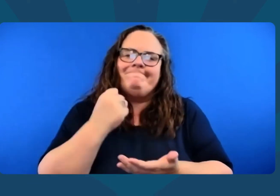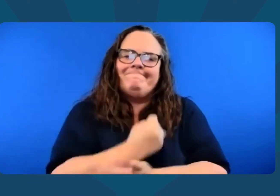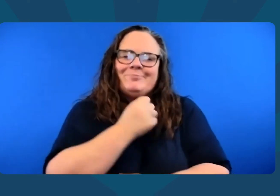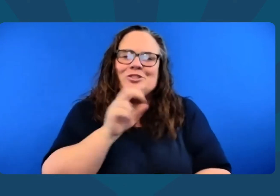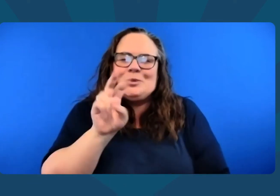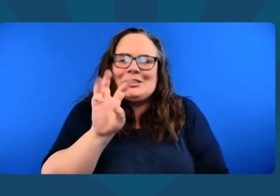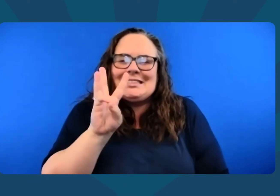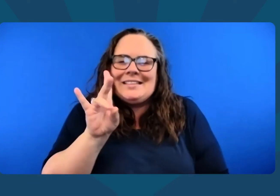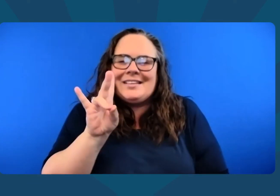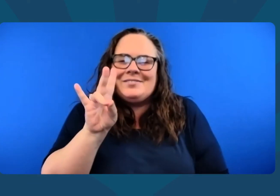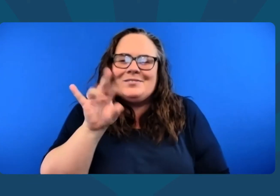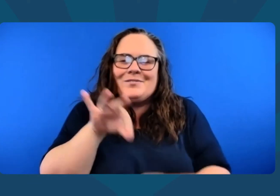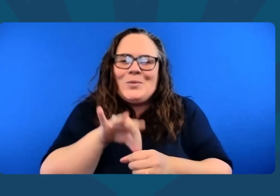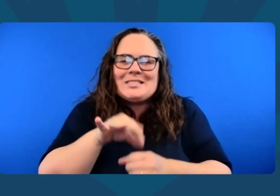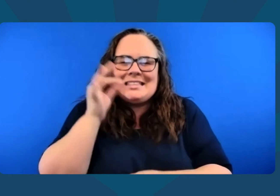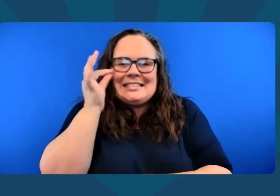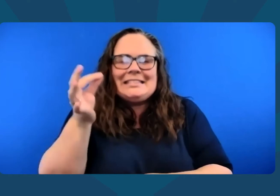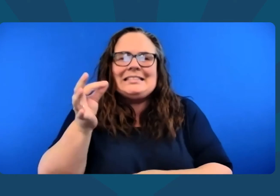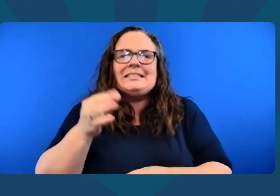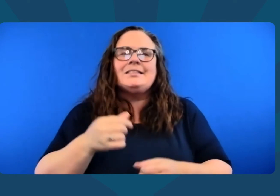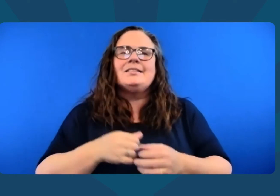over 90,000 votes cast.